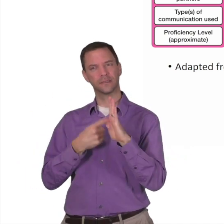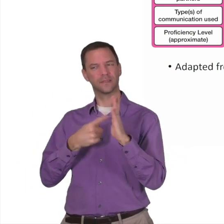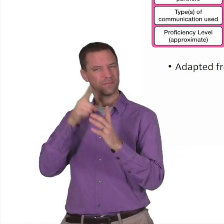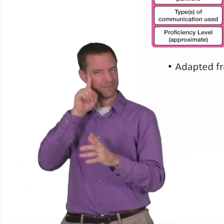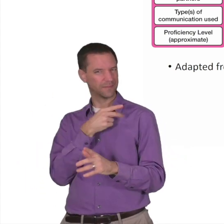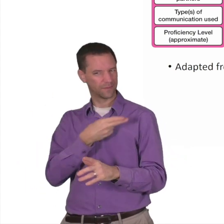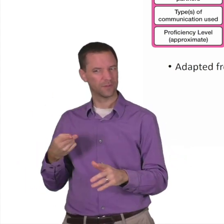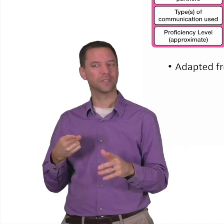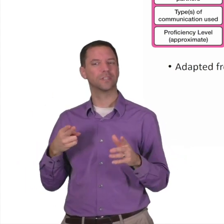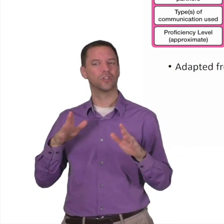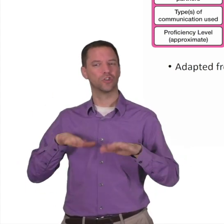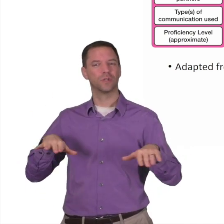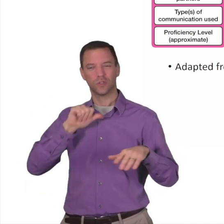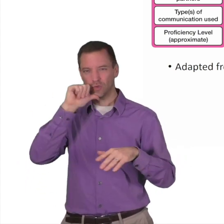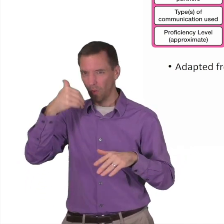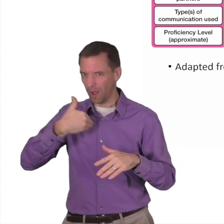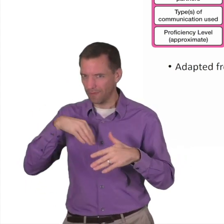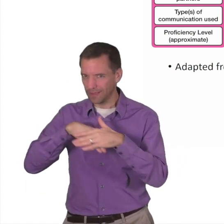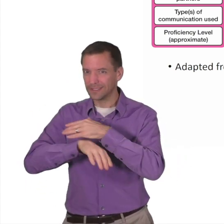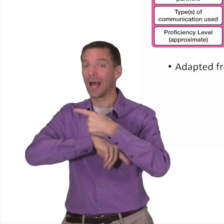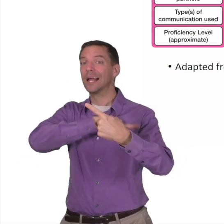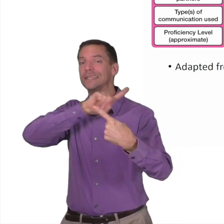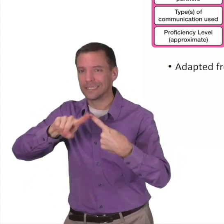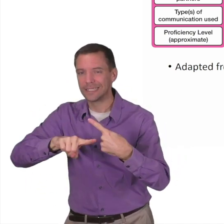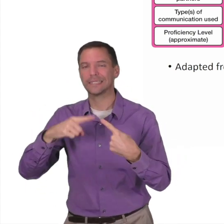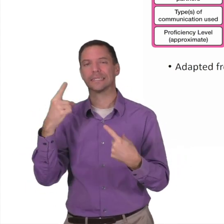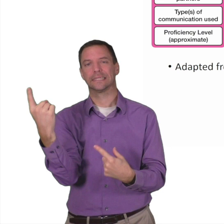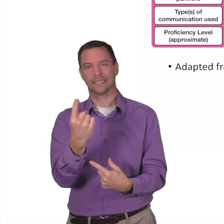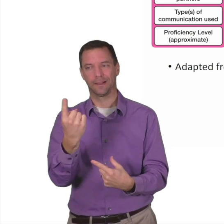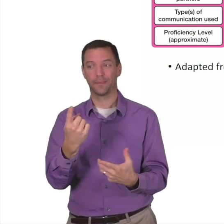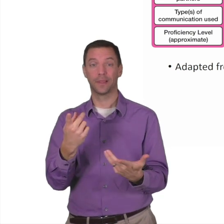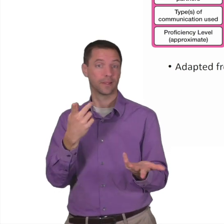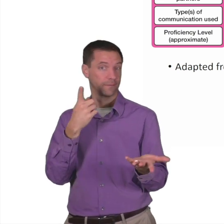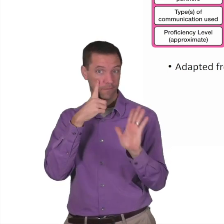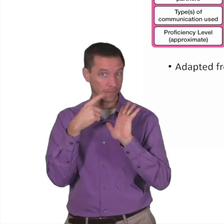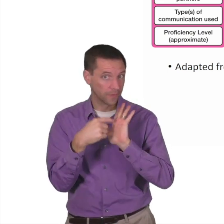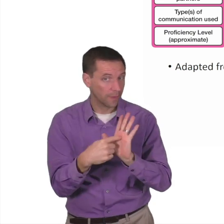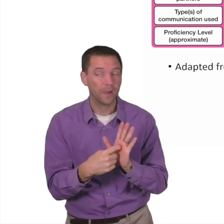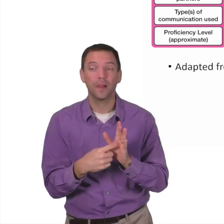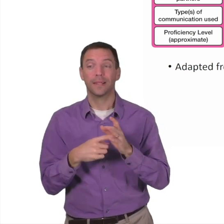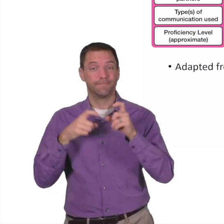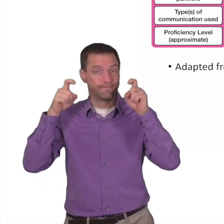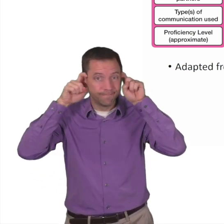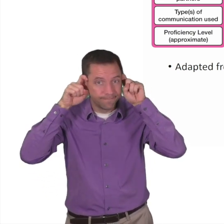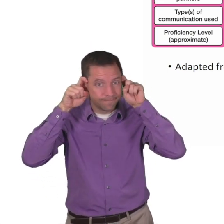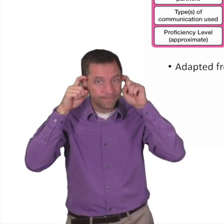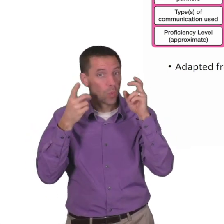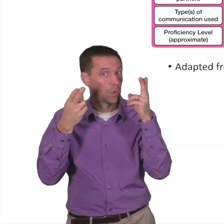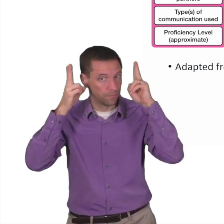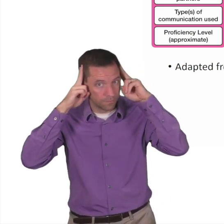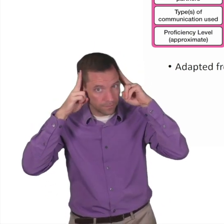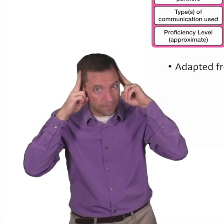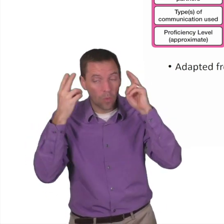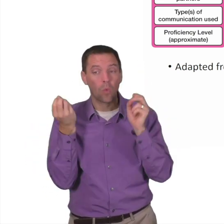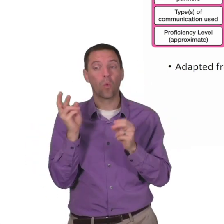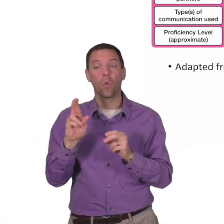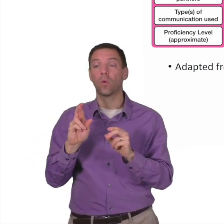but sometimes for deaf and hard of hearing children, they don't have access to language until something happens. For example, amplification or